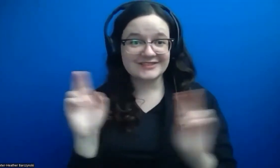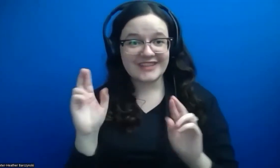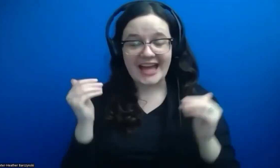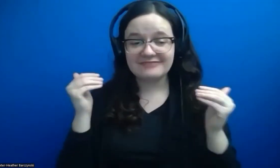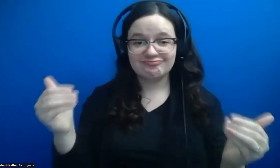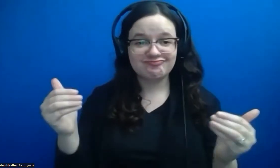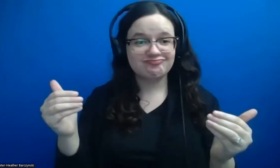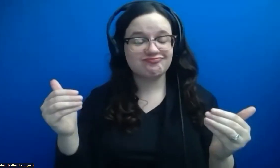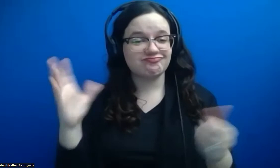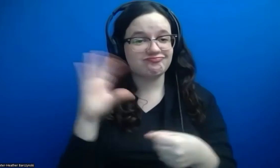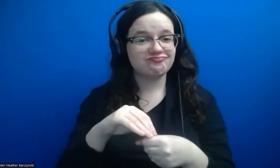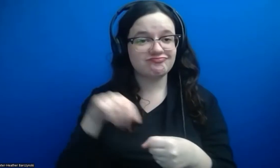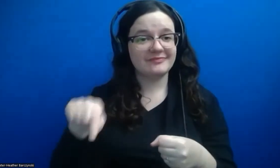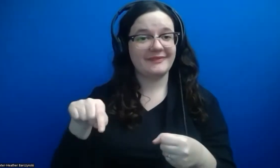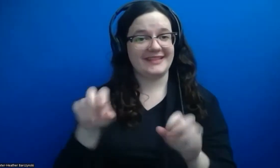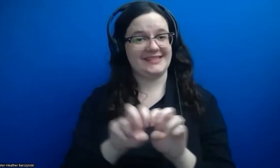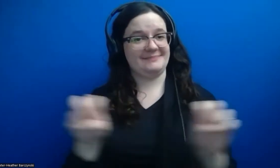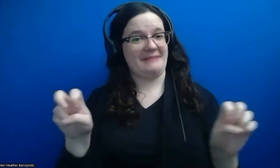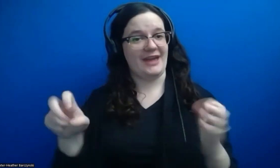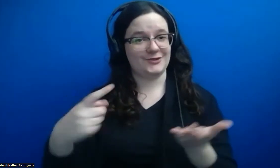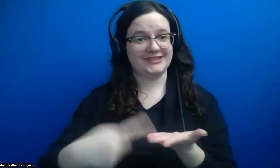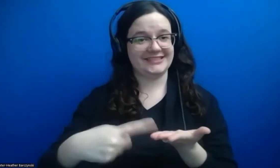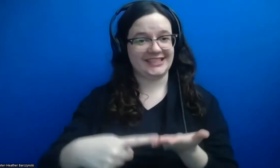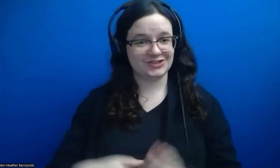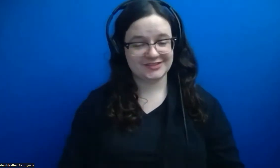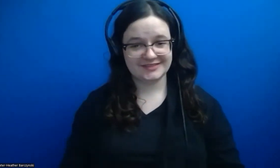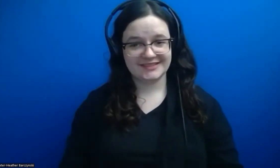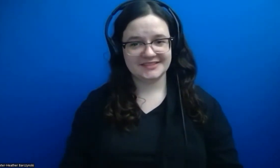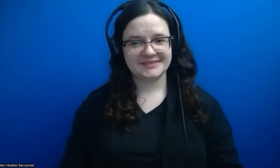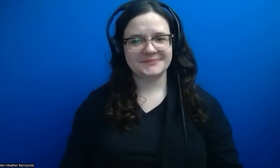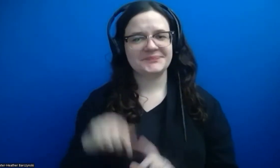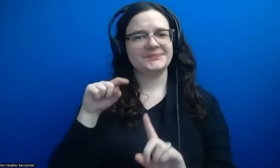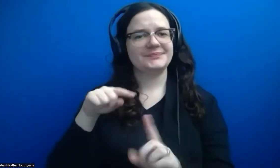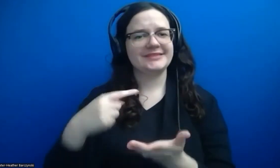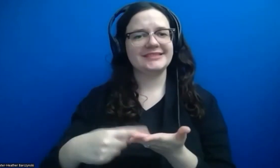this this panel discussion around